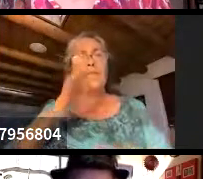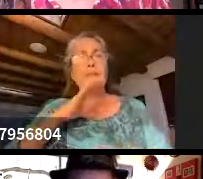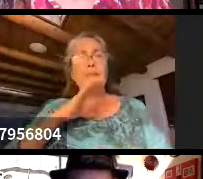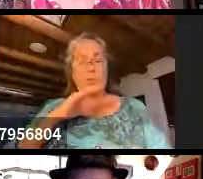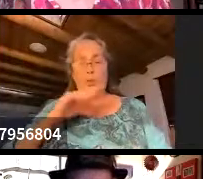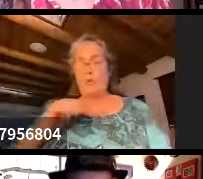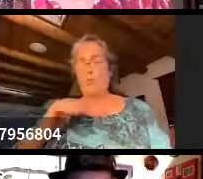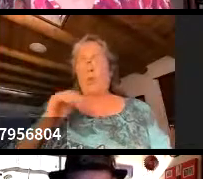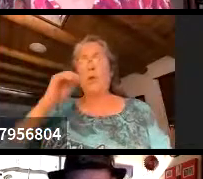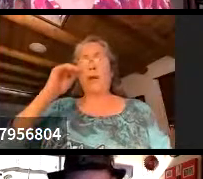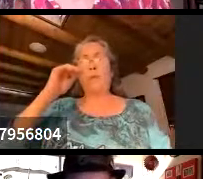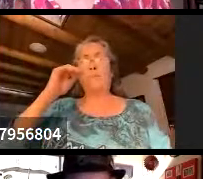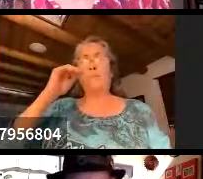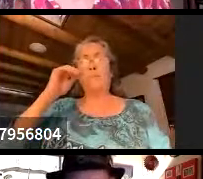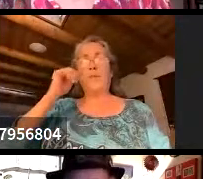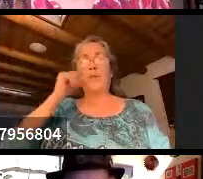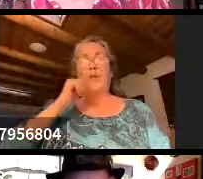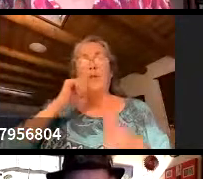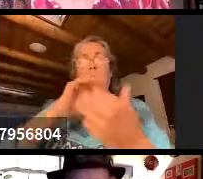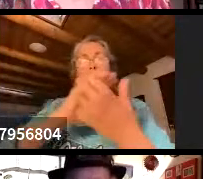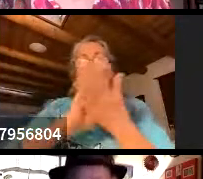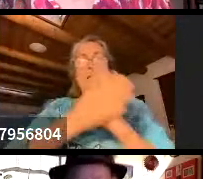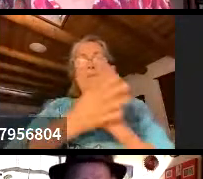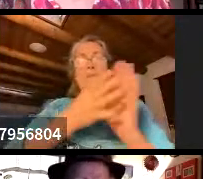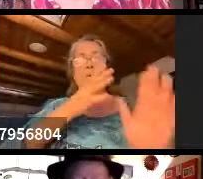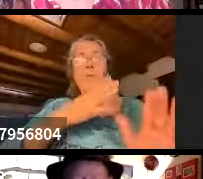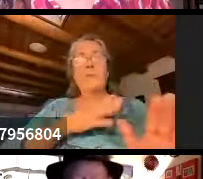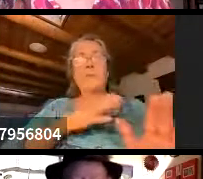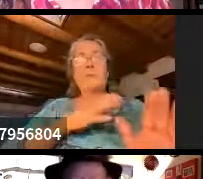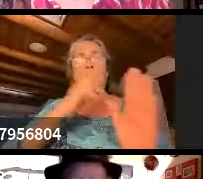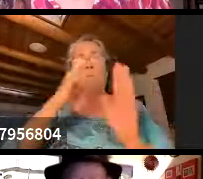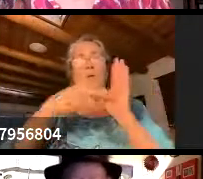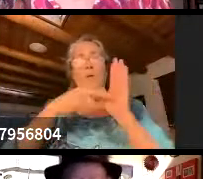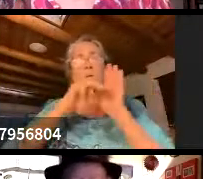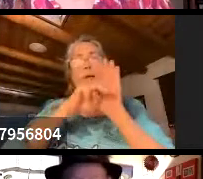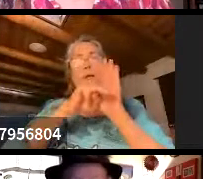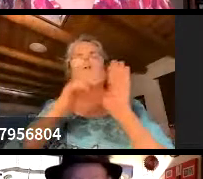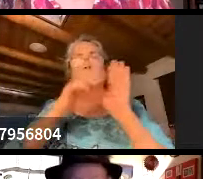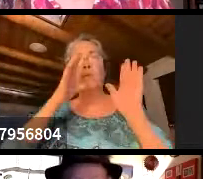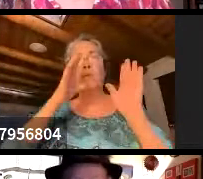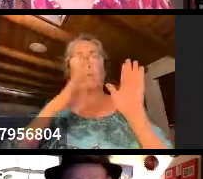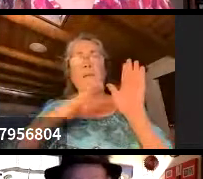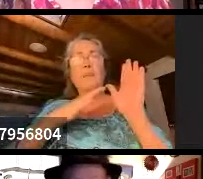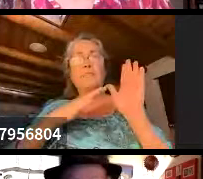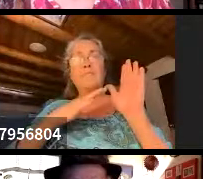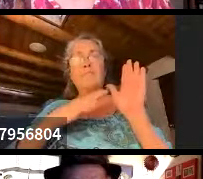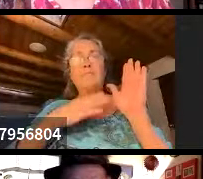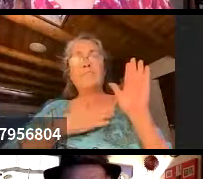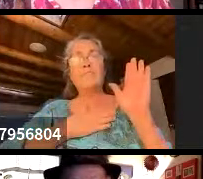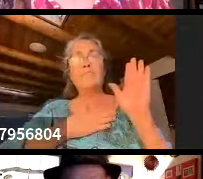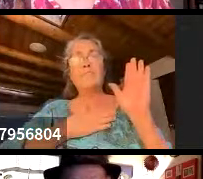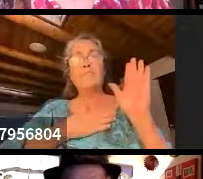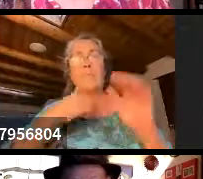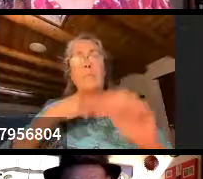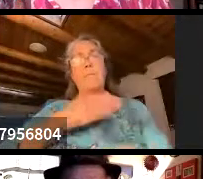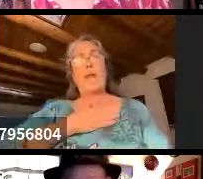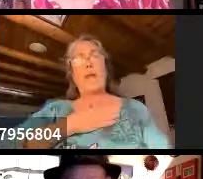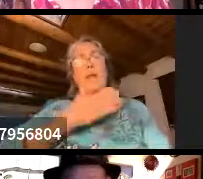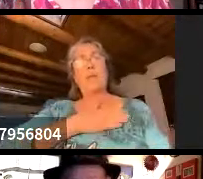It's so important and so valuable to pass those traditions on and to be role models